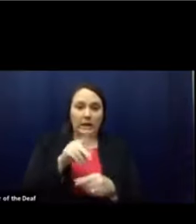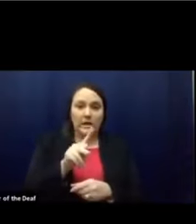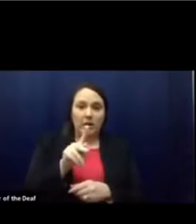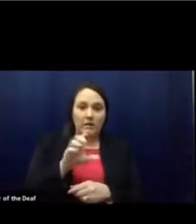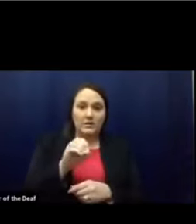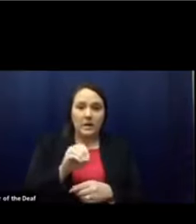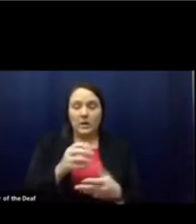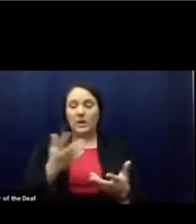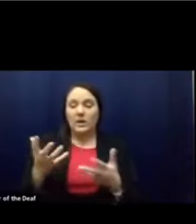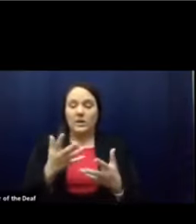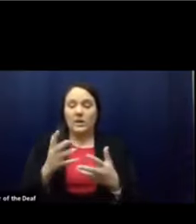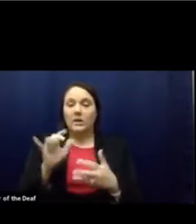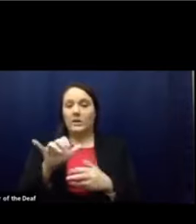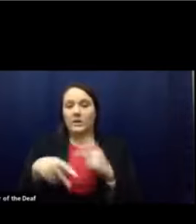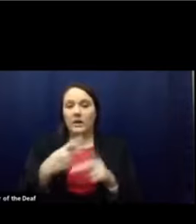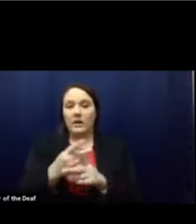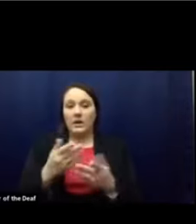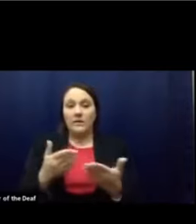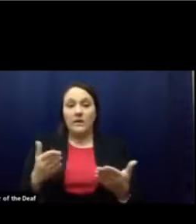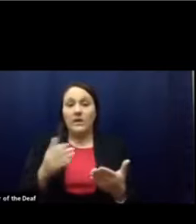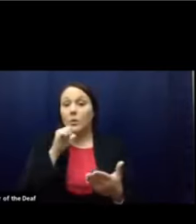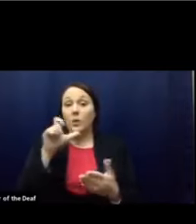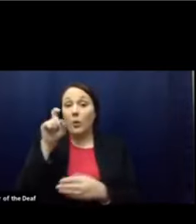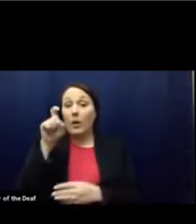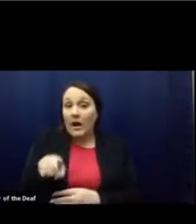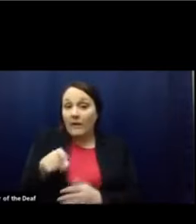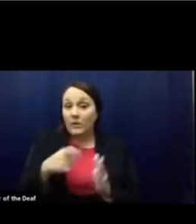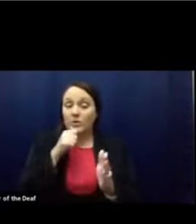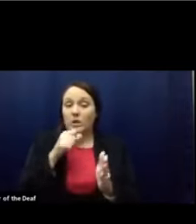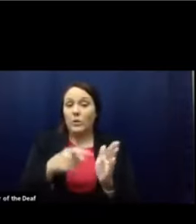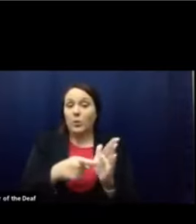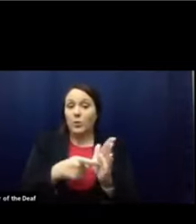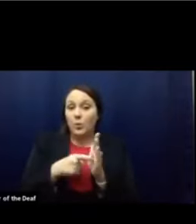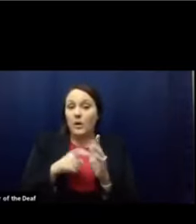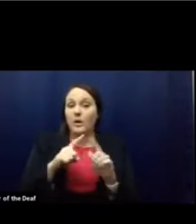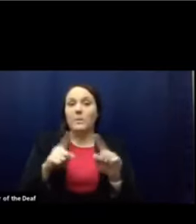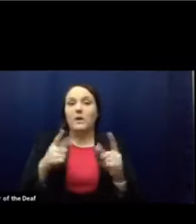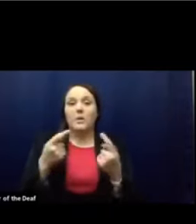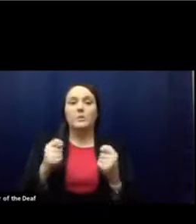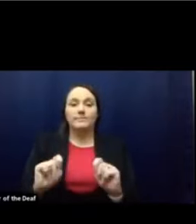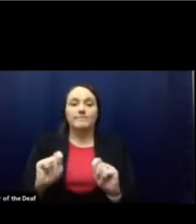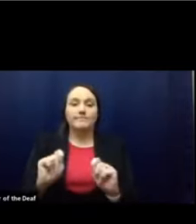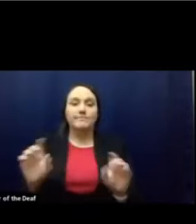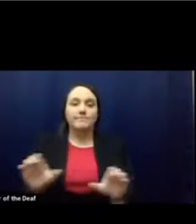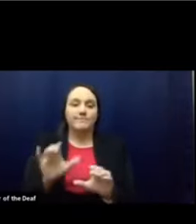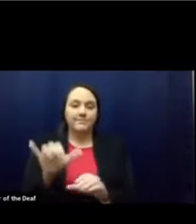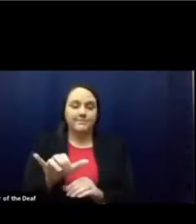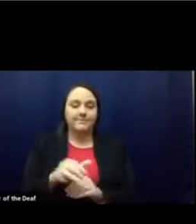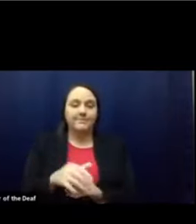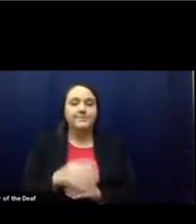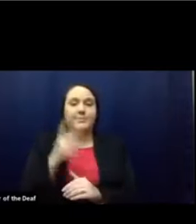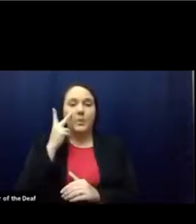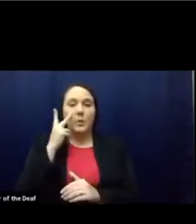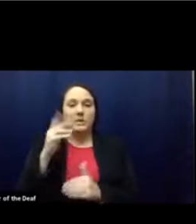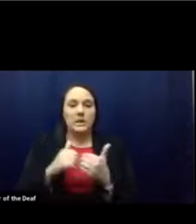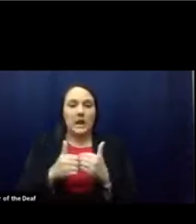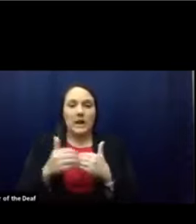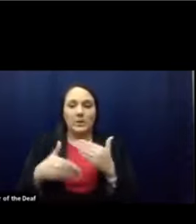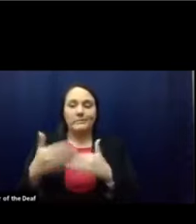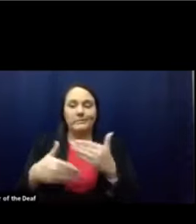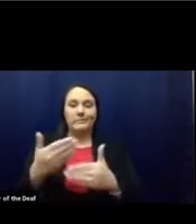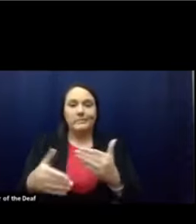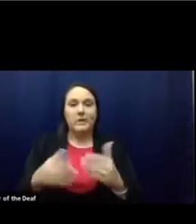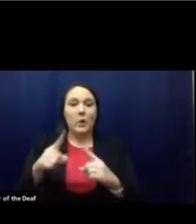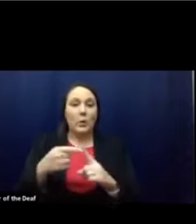and that kind of thing. So we don't have to, but we tend to try to do so. And we'll see how things play out with this one when we hear more guidance from